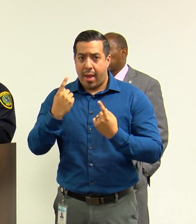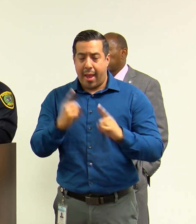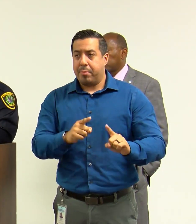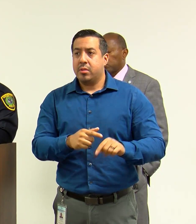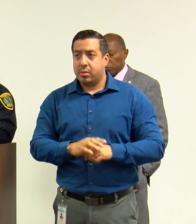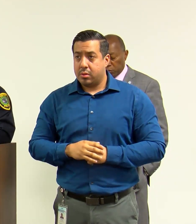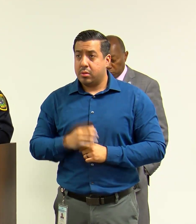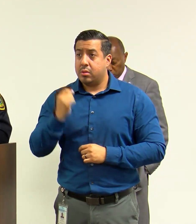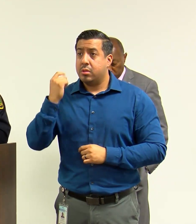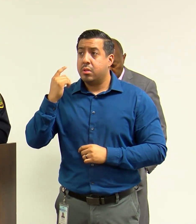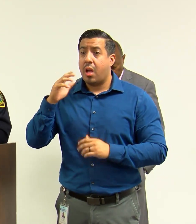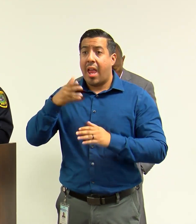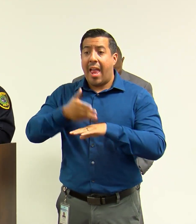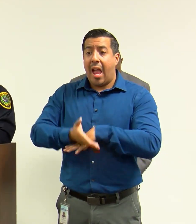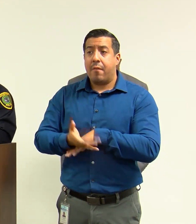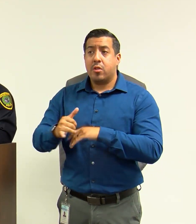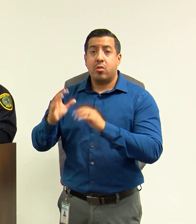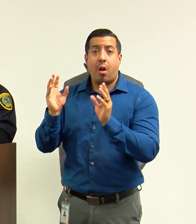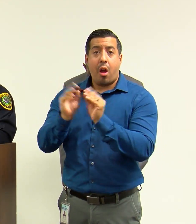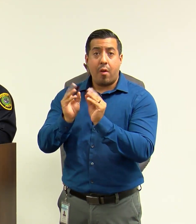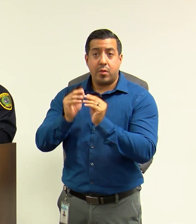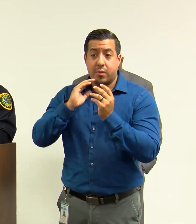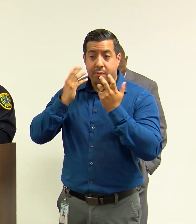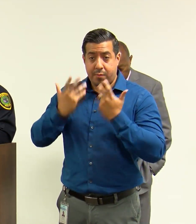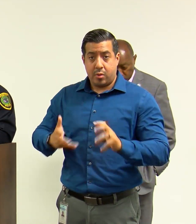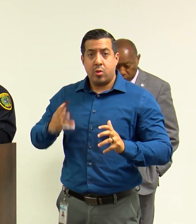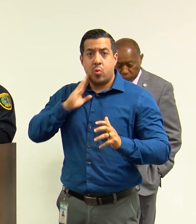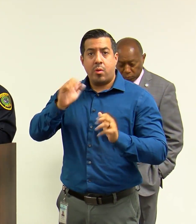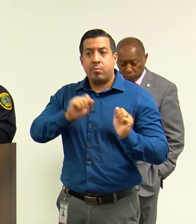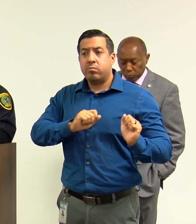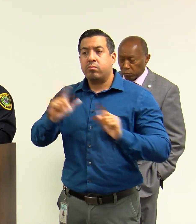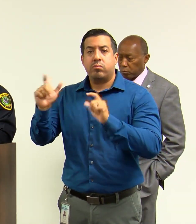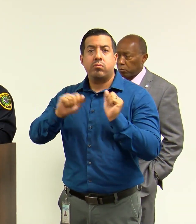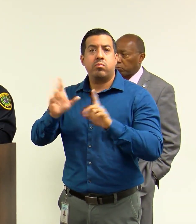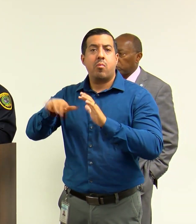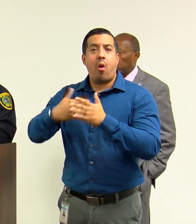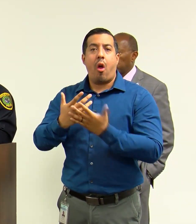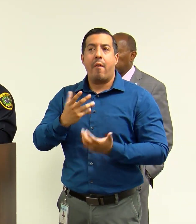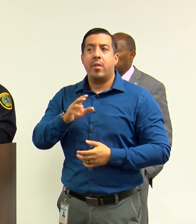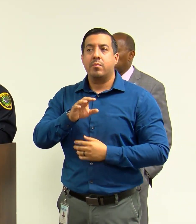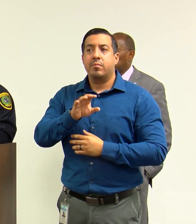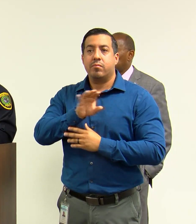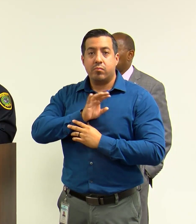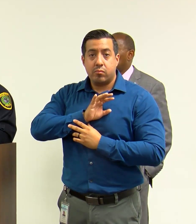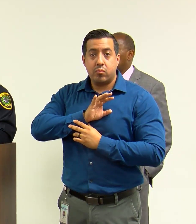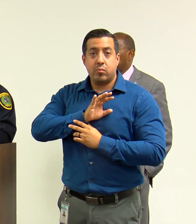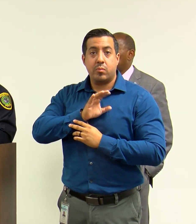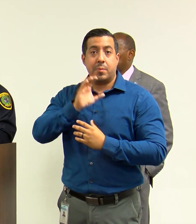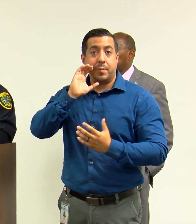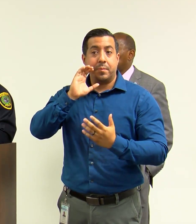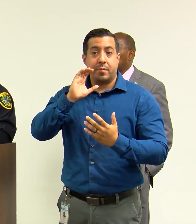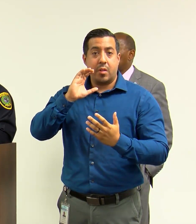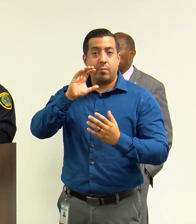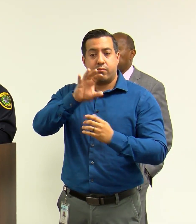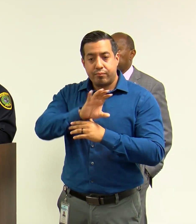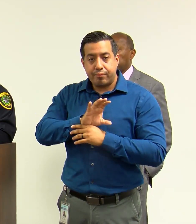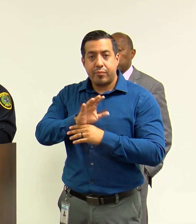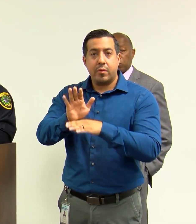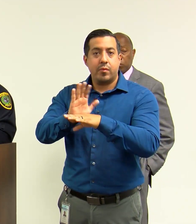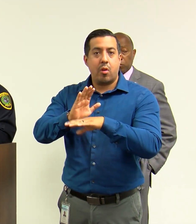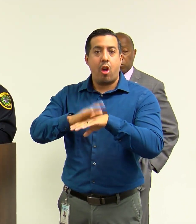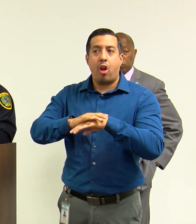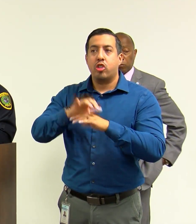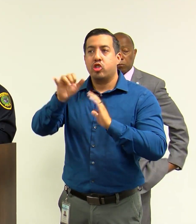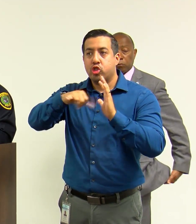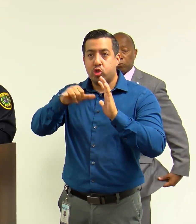After the press conference is concluded, we will be putting up all body-worn camera footage on